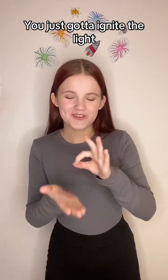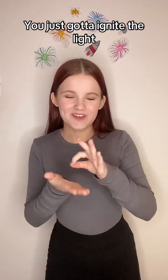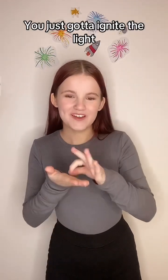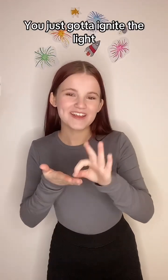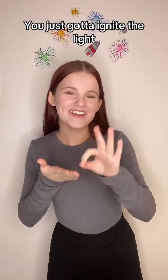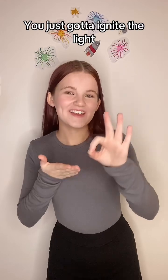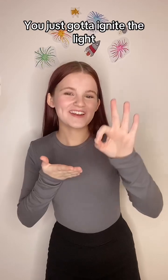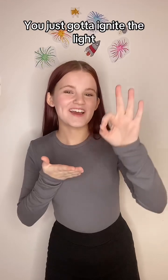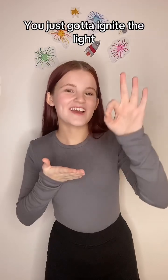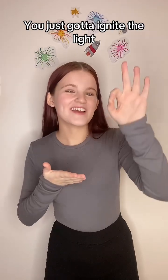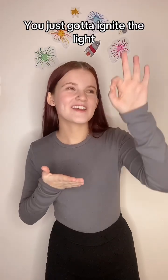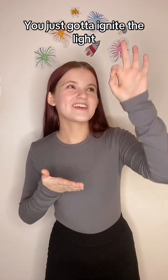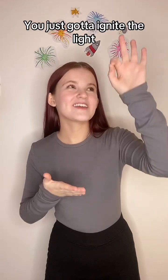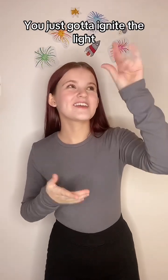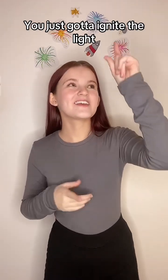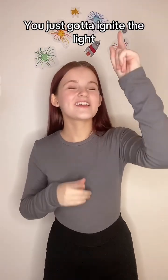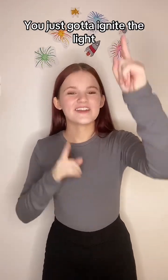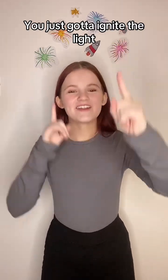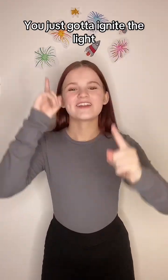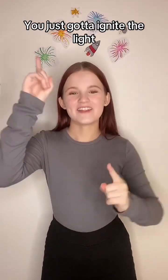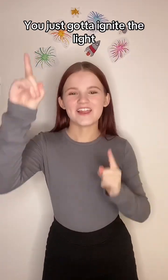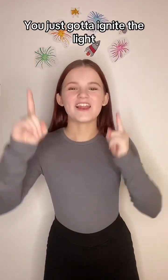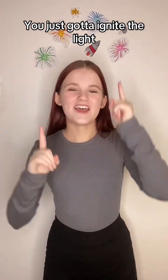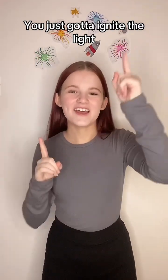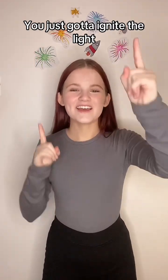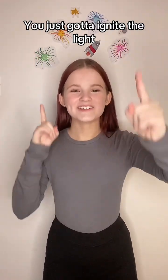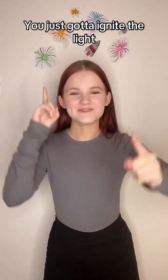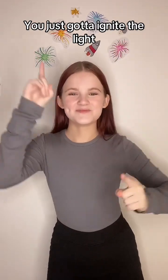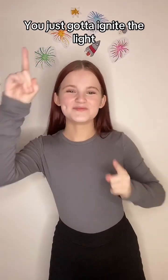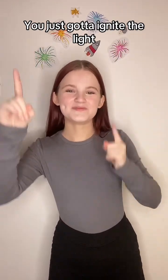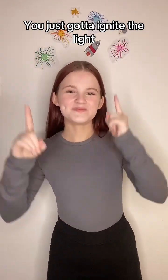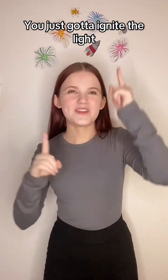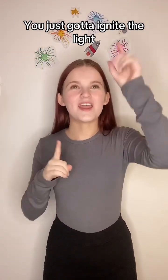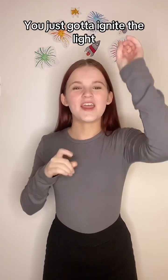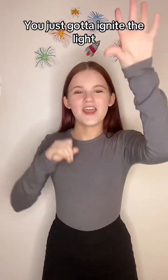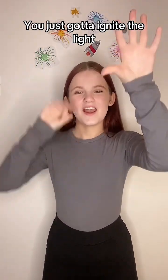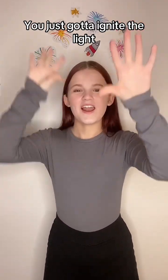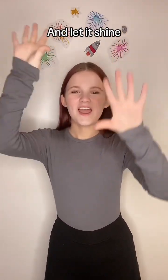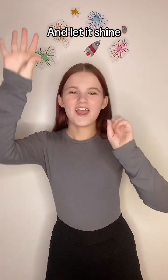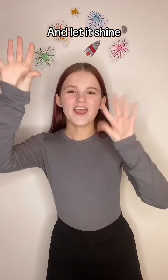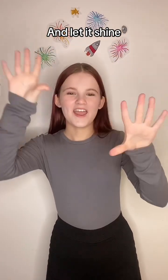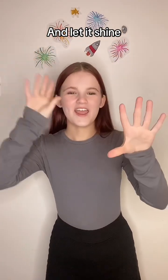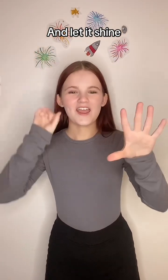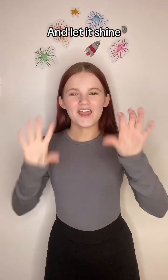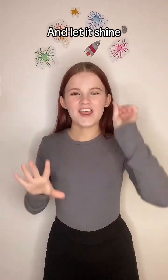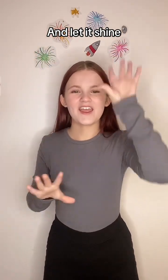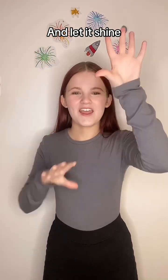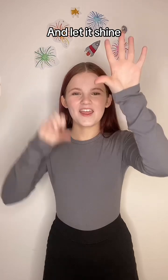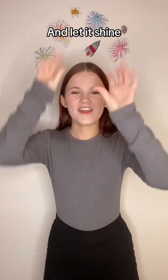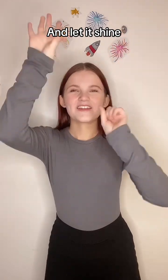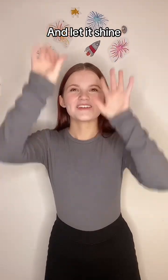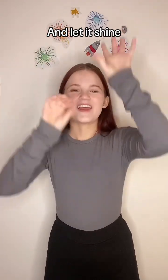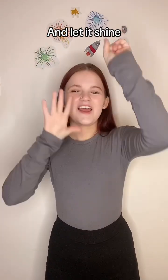gotta ignite the light. And let it shine.